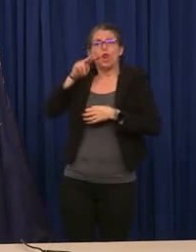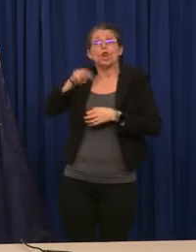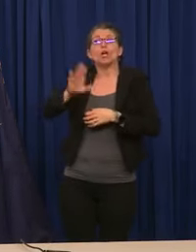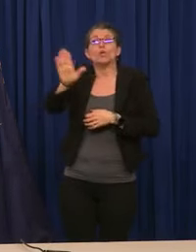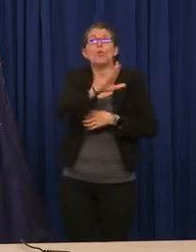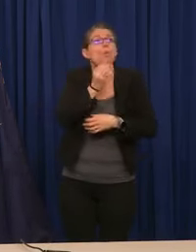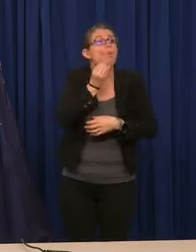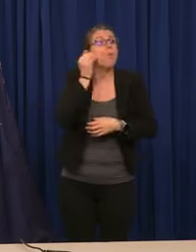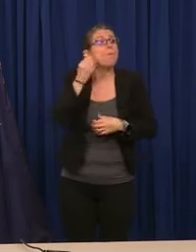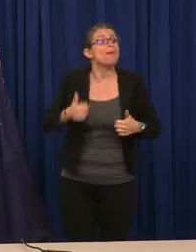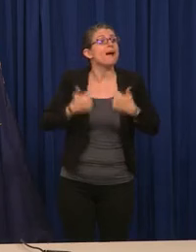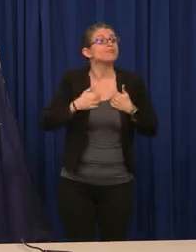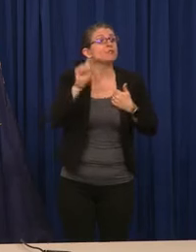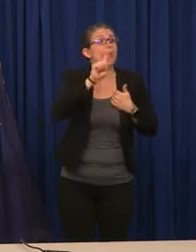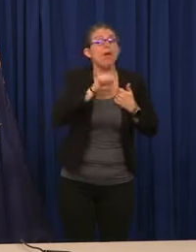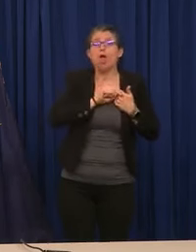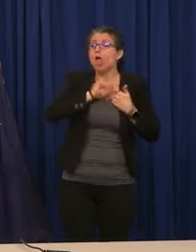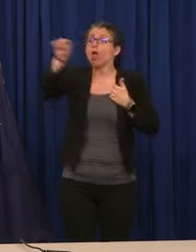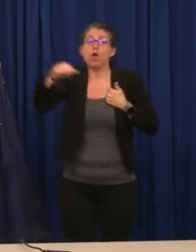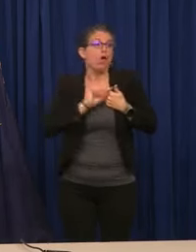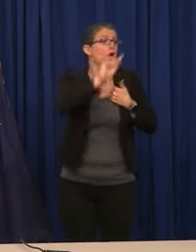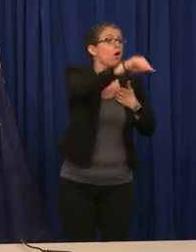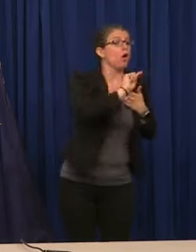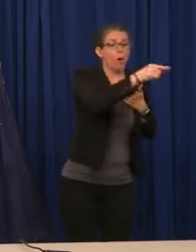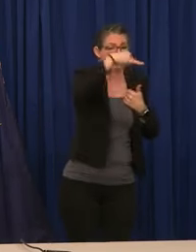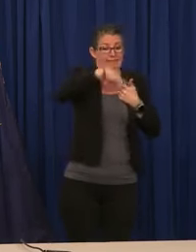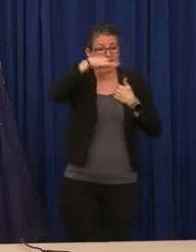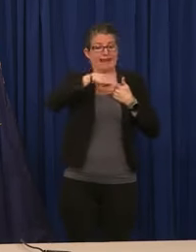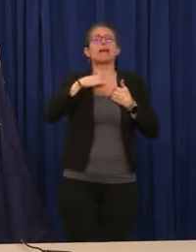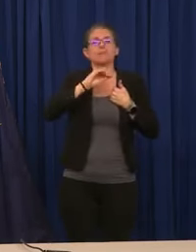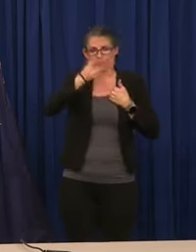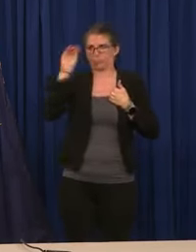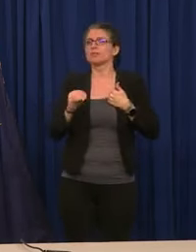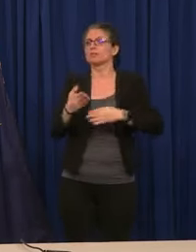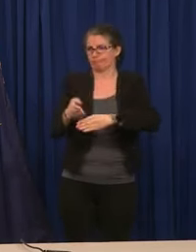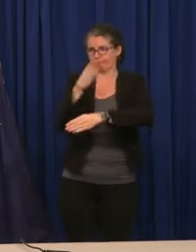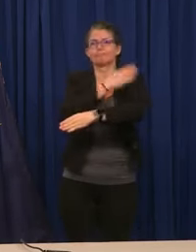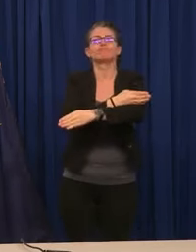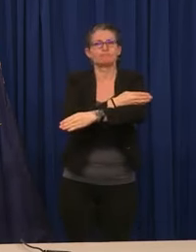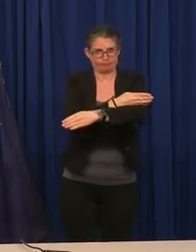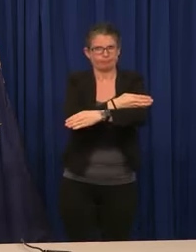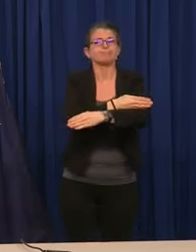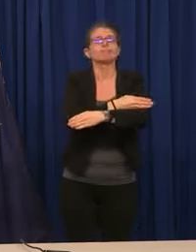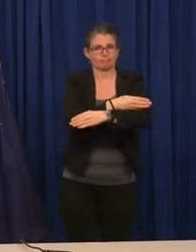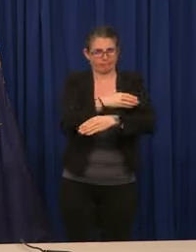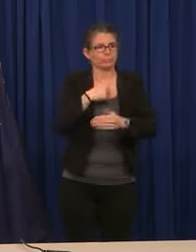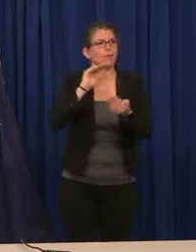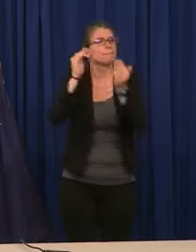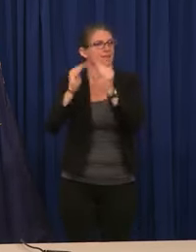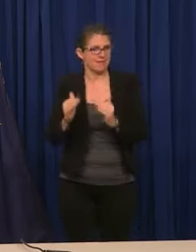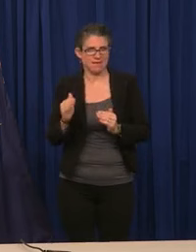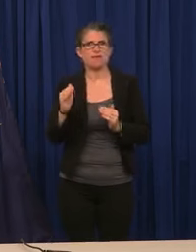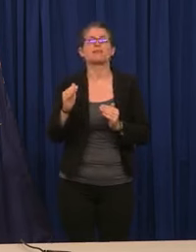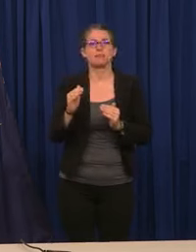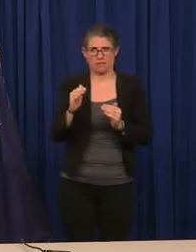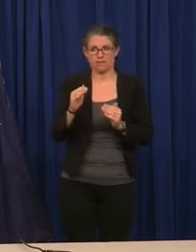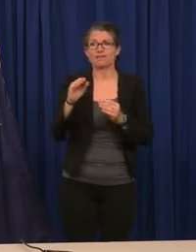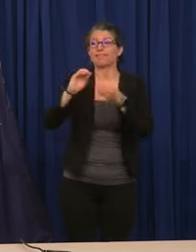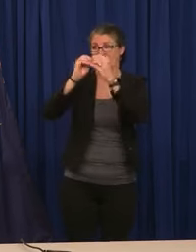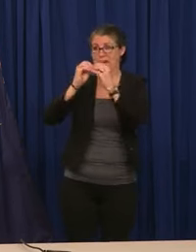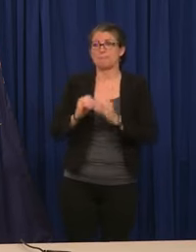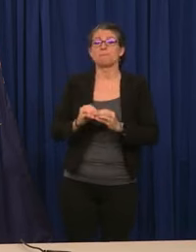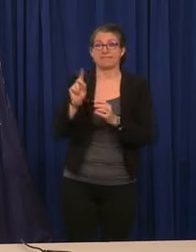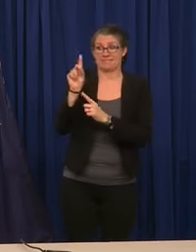address. And what we've also seen is that the magnitude of at least travel, the magnitude of the reduction in